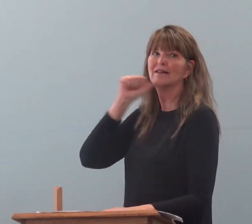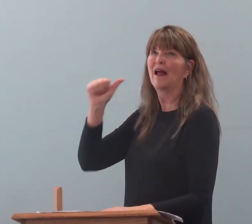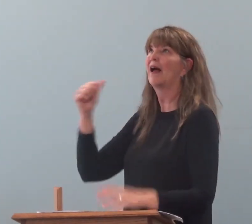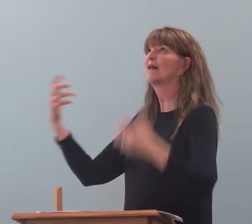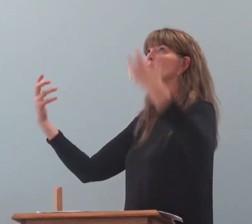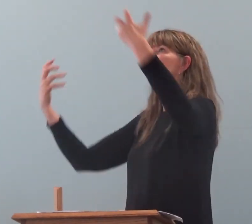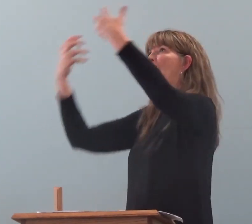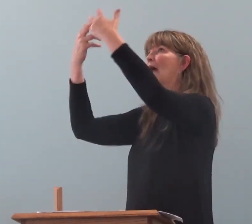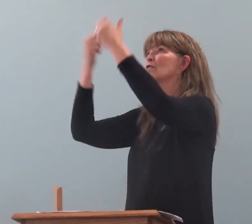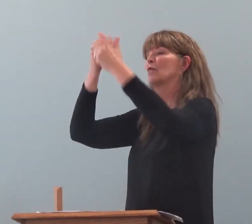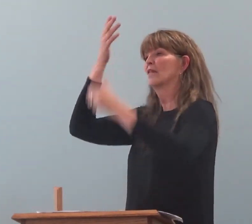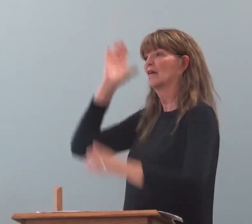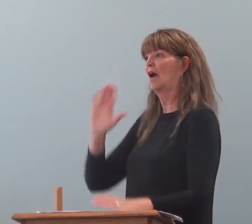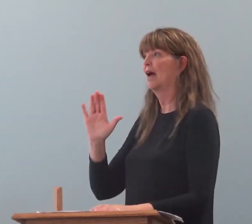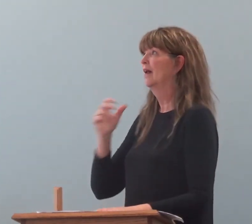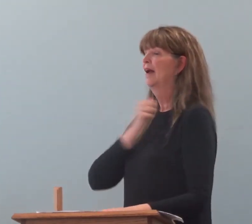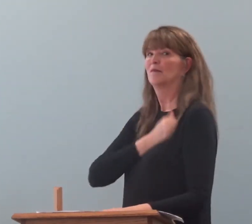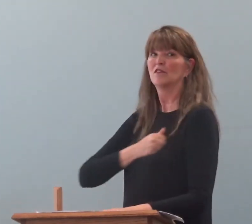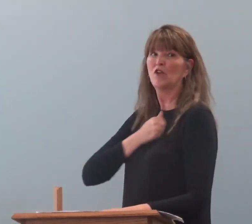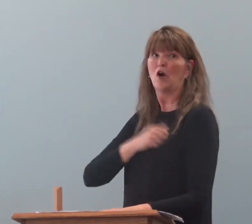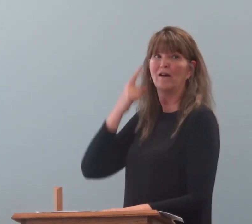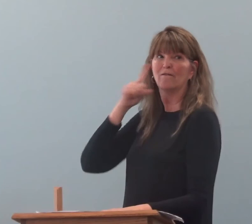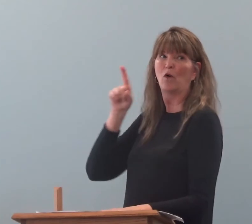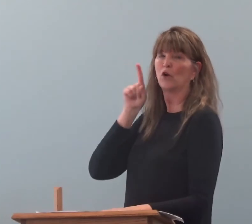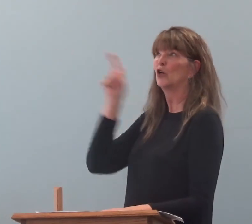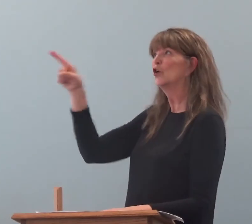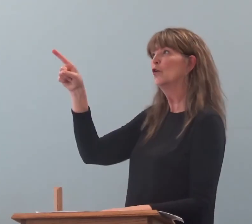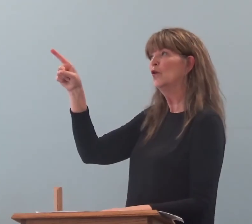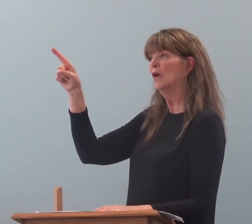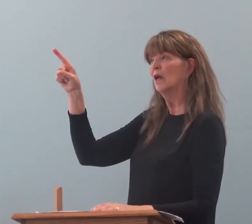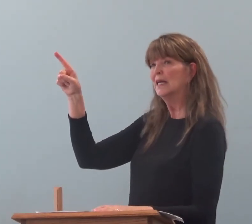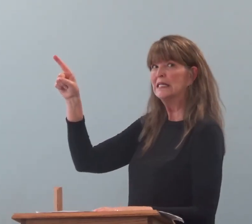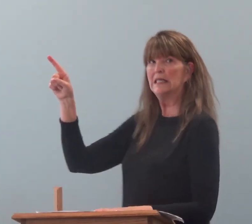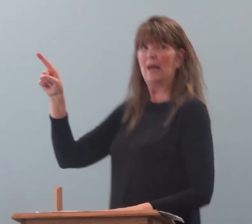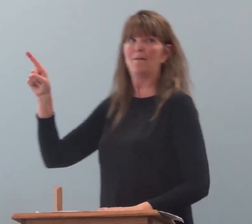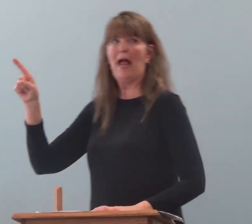us, you know that they're in the wrong place because their heart is not in alignment with God's heart.